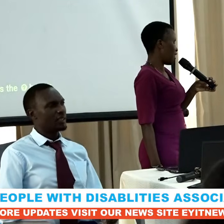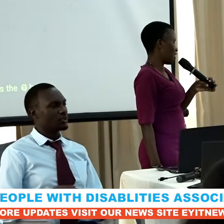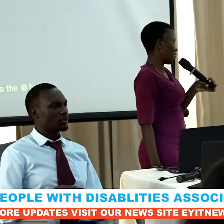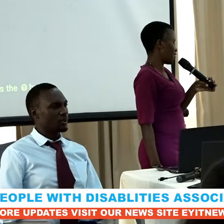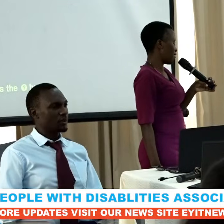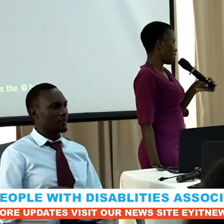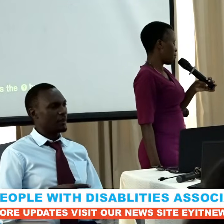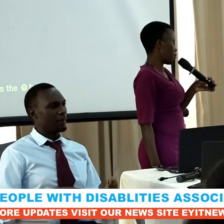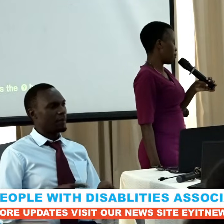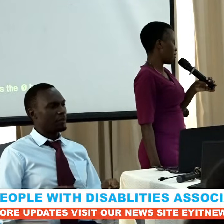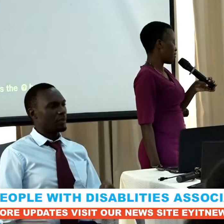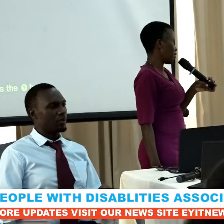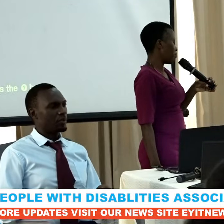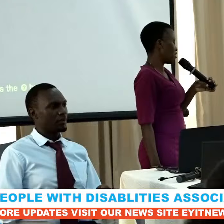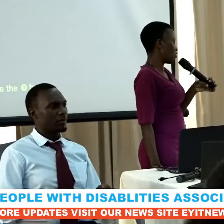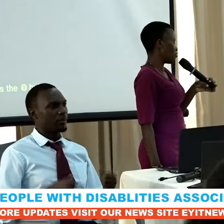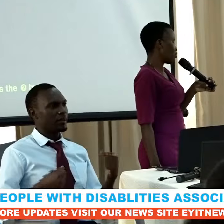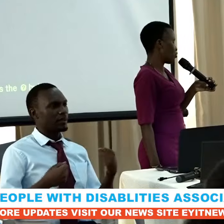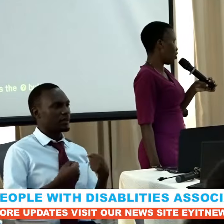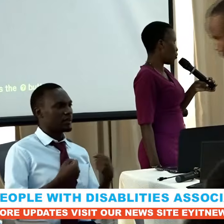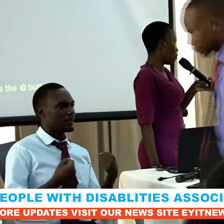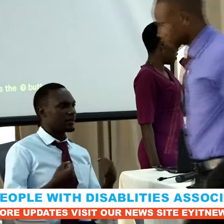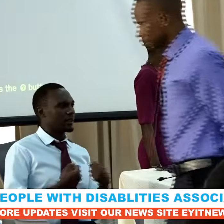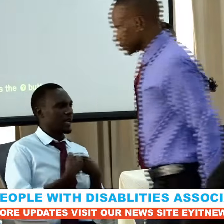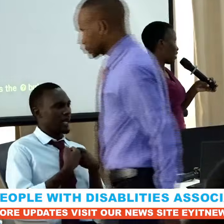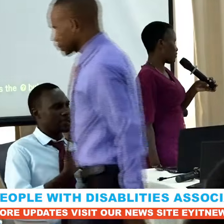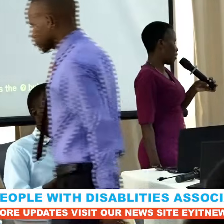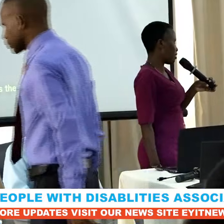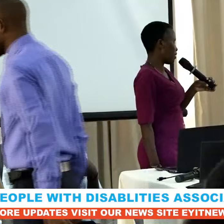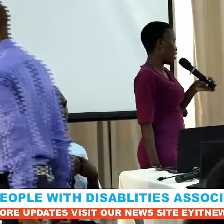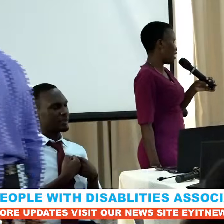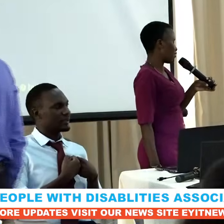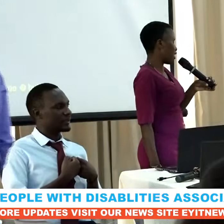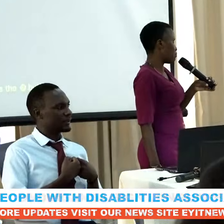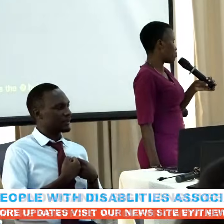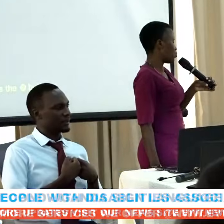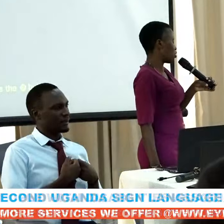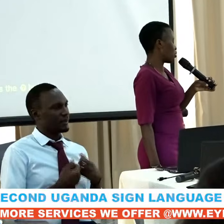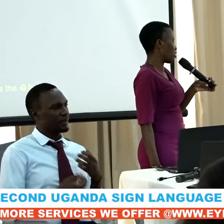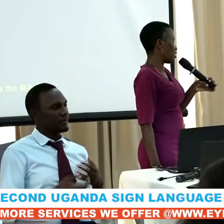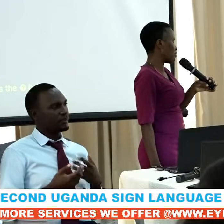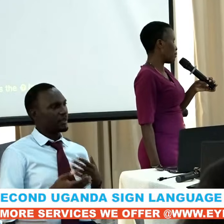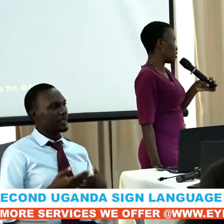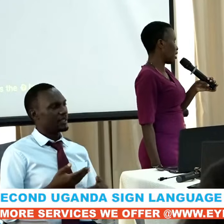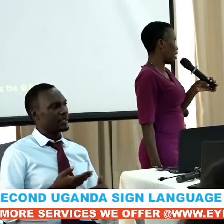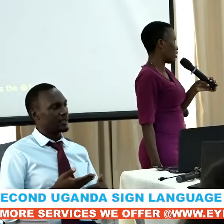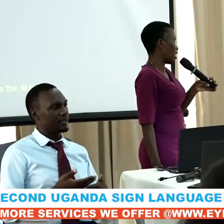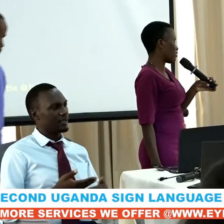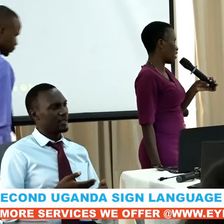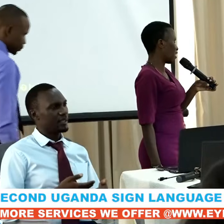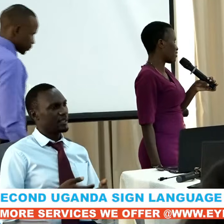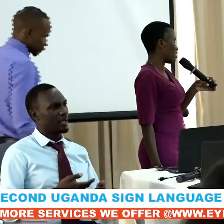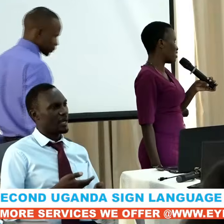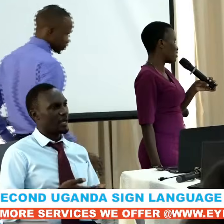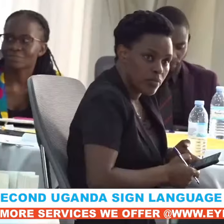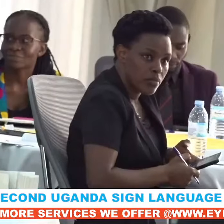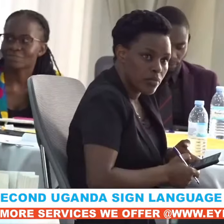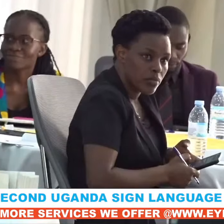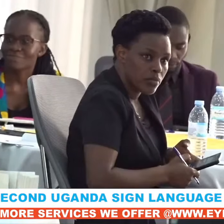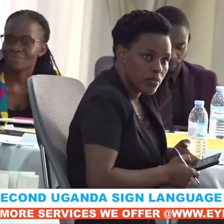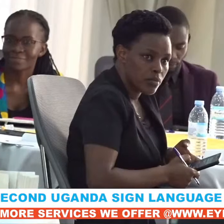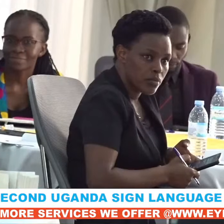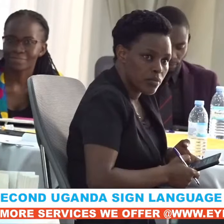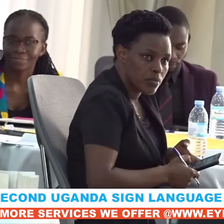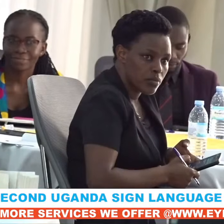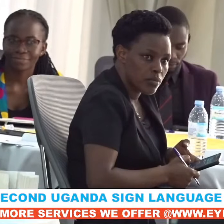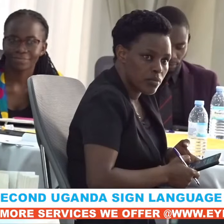themselves as people with disabilities. Though there are times when you get an accident